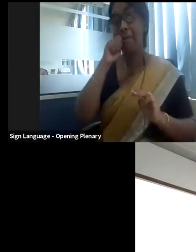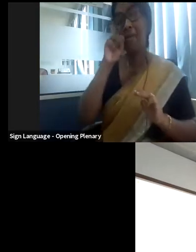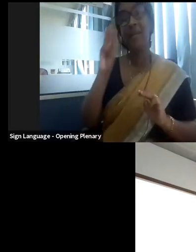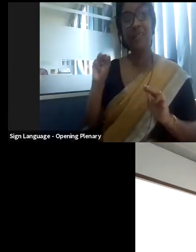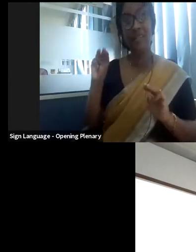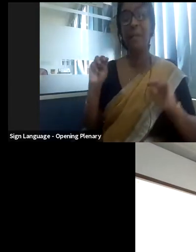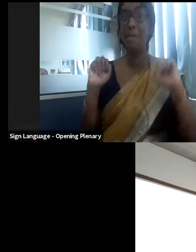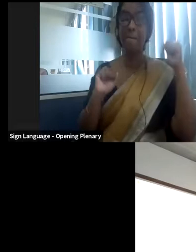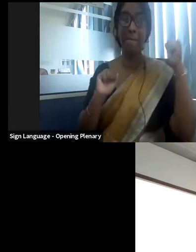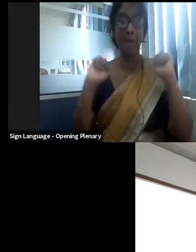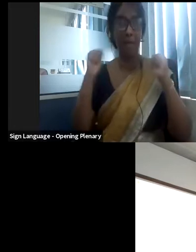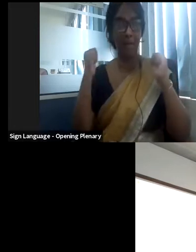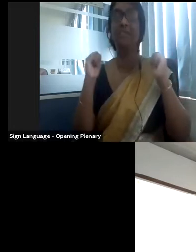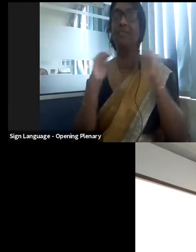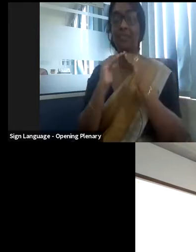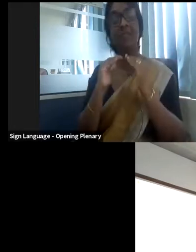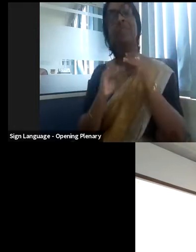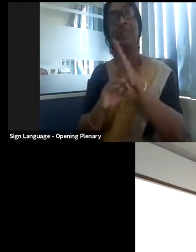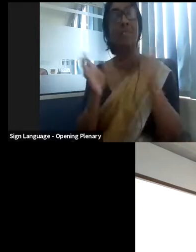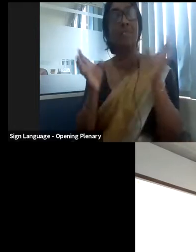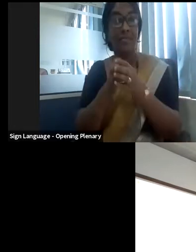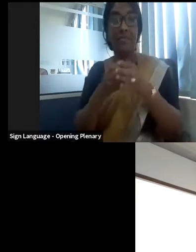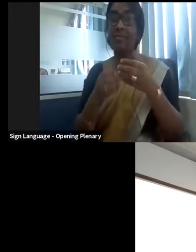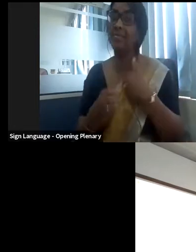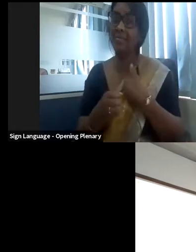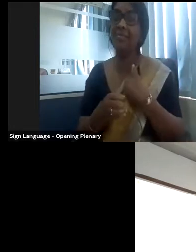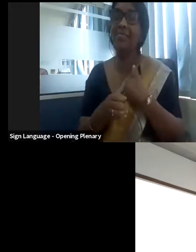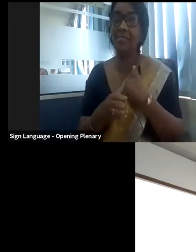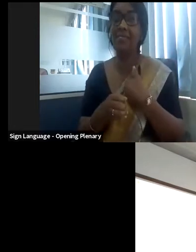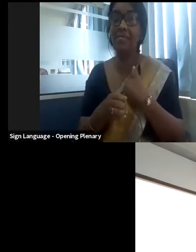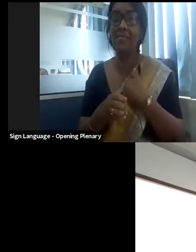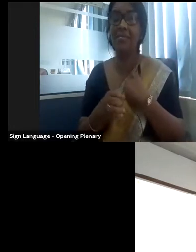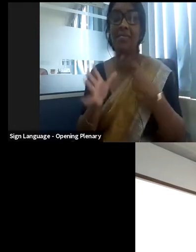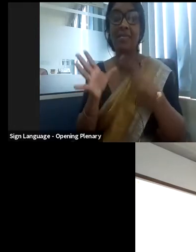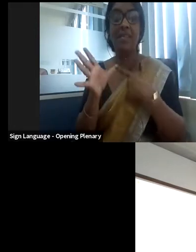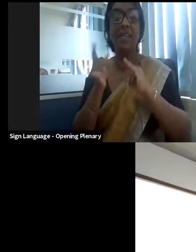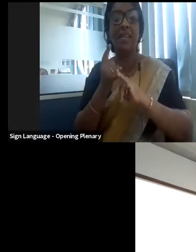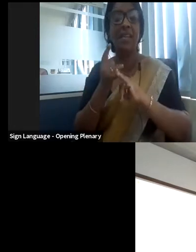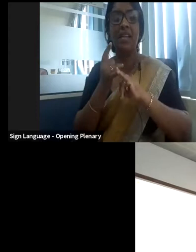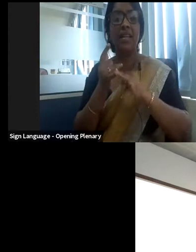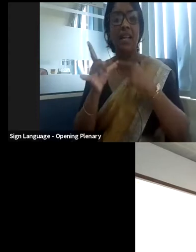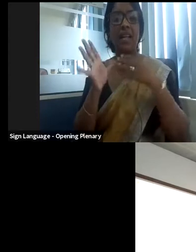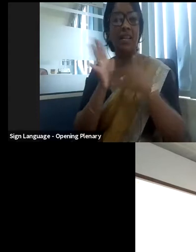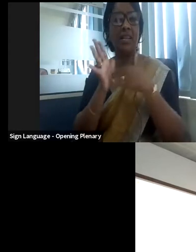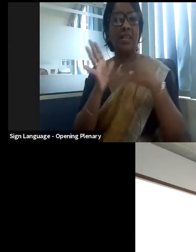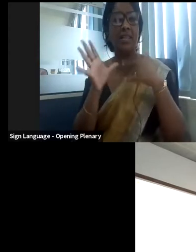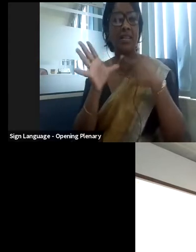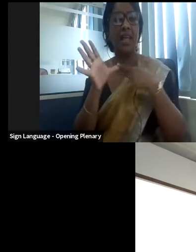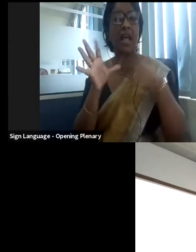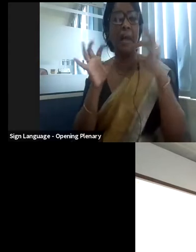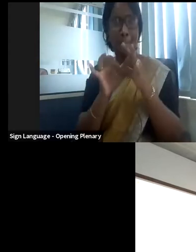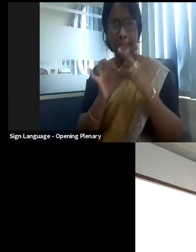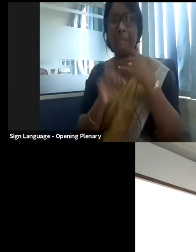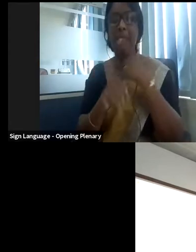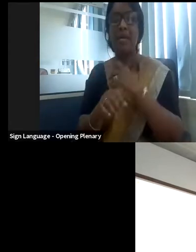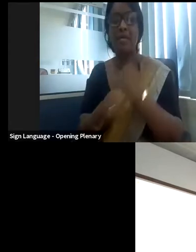a team led by Azam. We have Ratika, Janani, Amjad, we have Mariam, we have Zach,